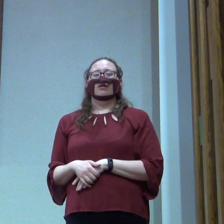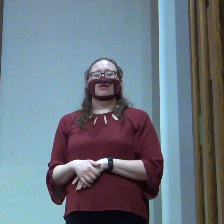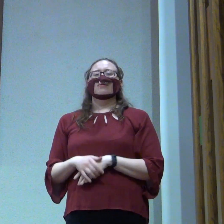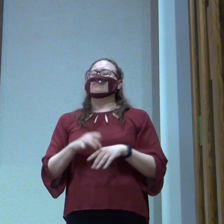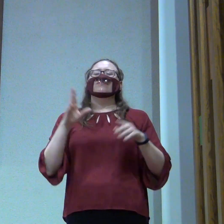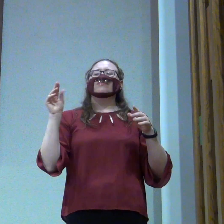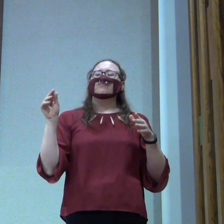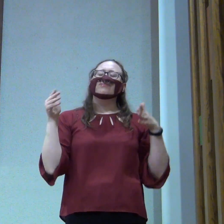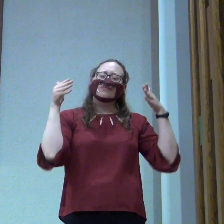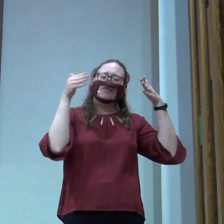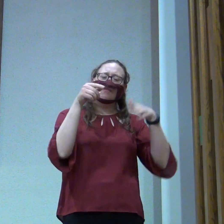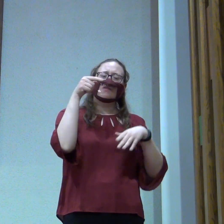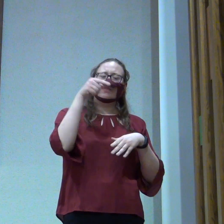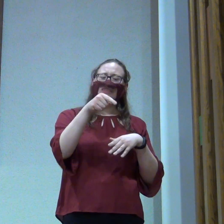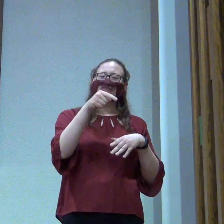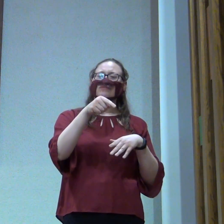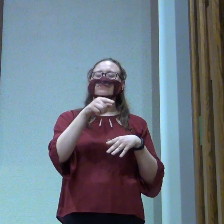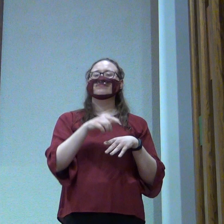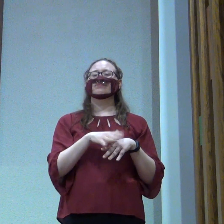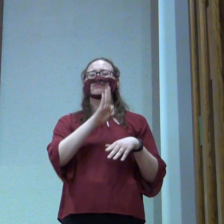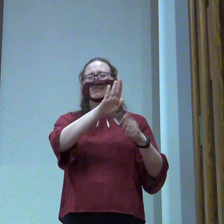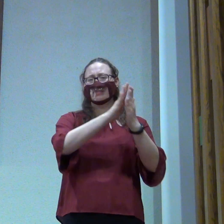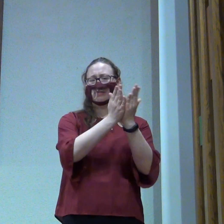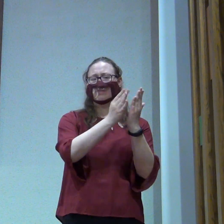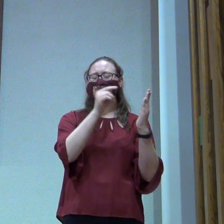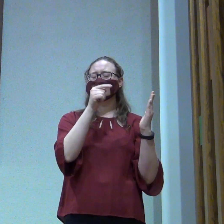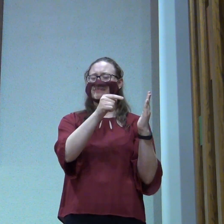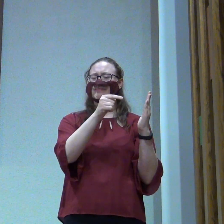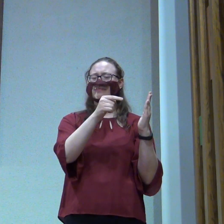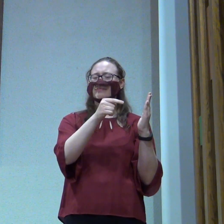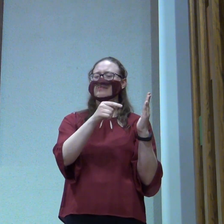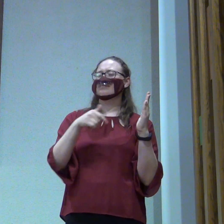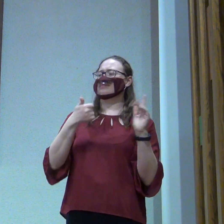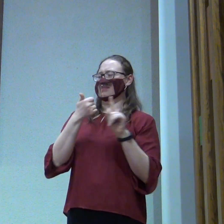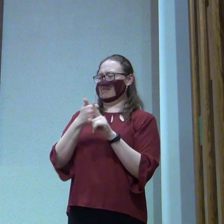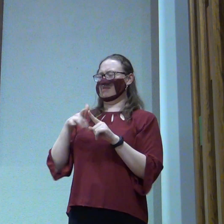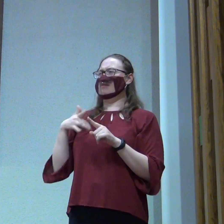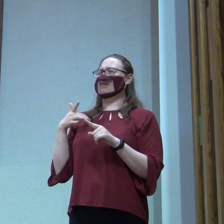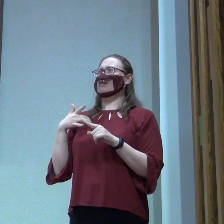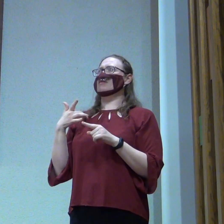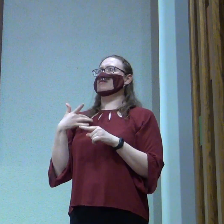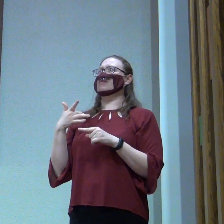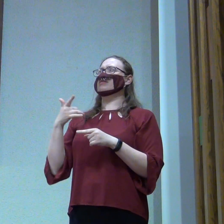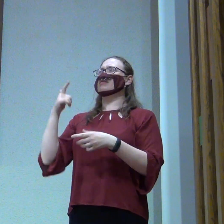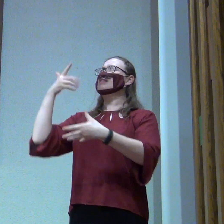But rather, it's a feeling of losing his faith